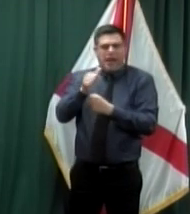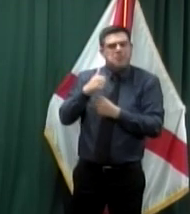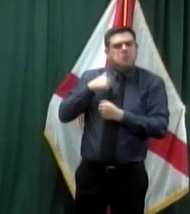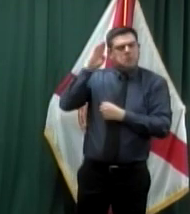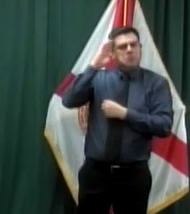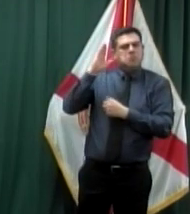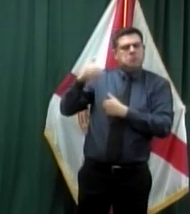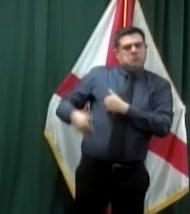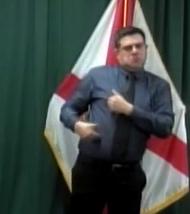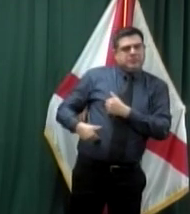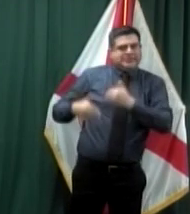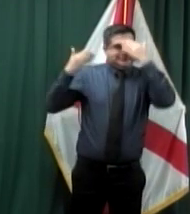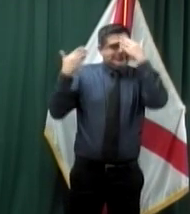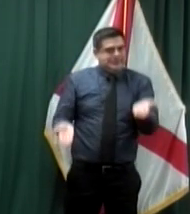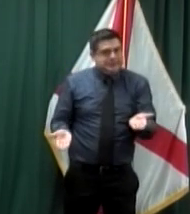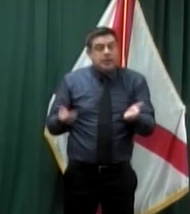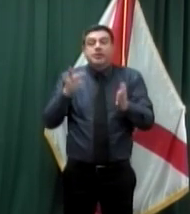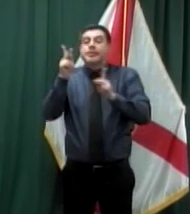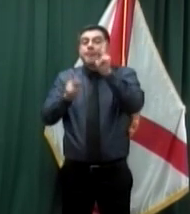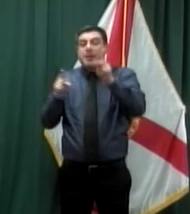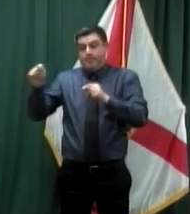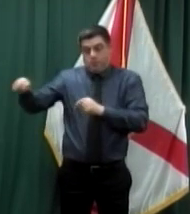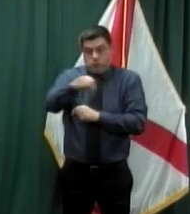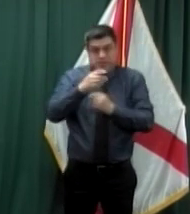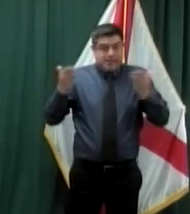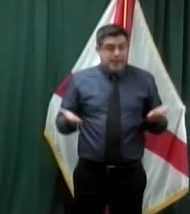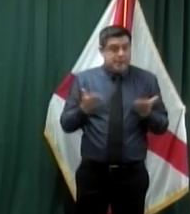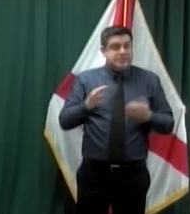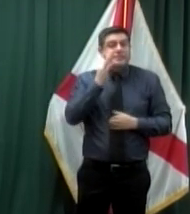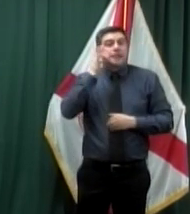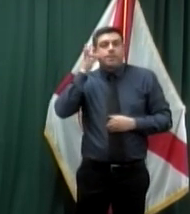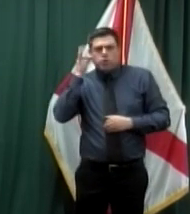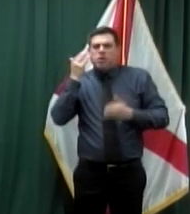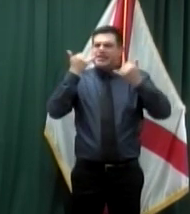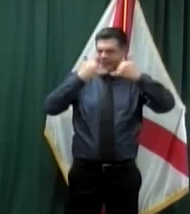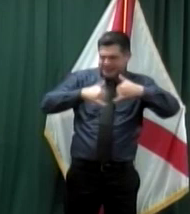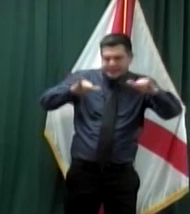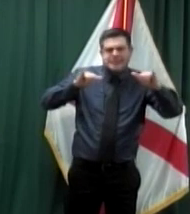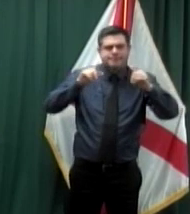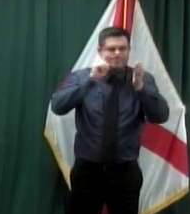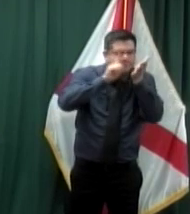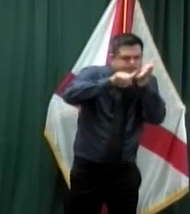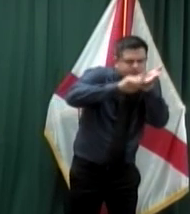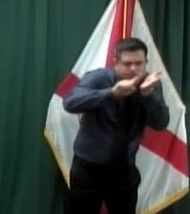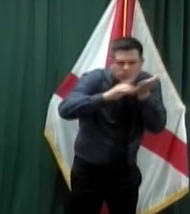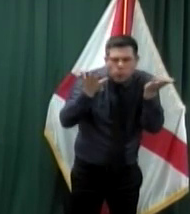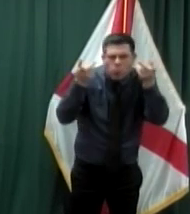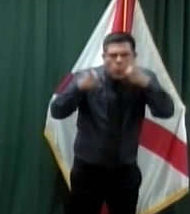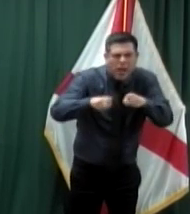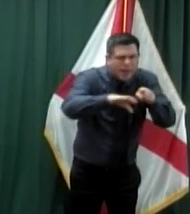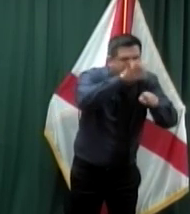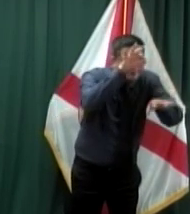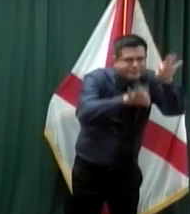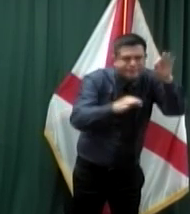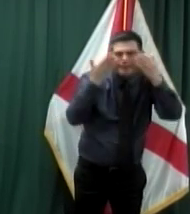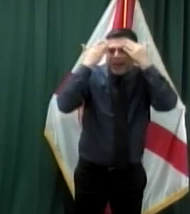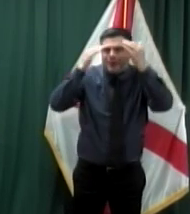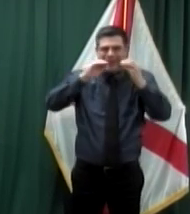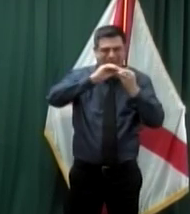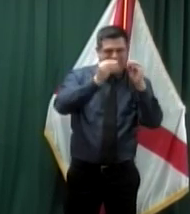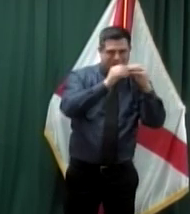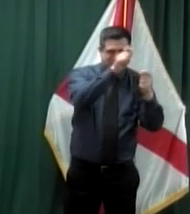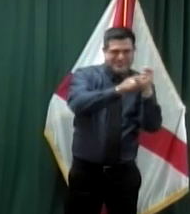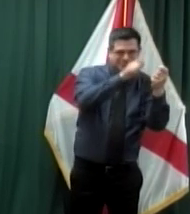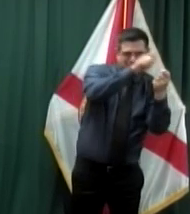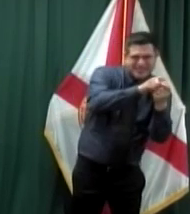residents. To date, I couldn't tell you exactly what that number is, but it could. However, I don't think, honestly, that it's going to impact the trending that